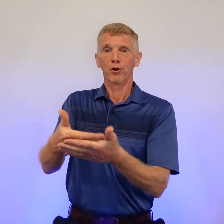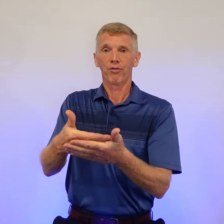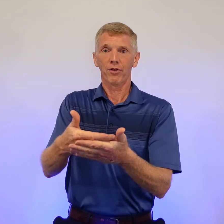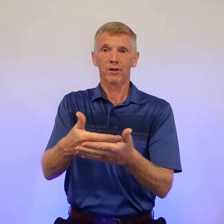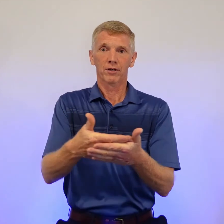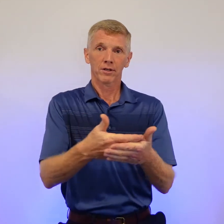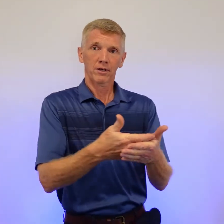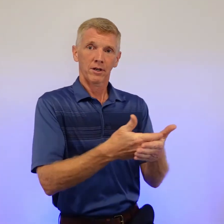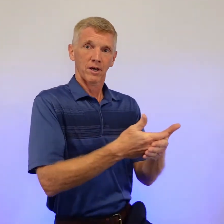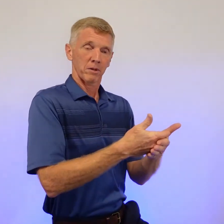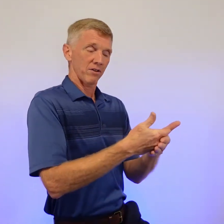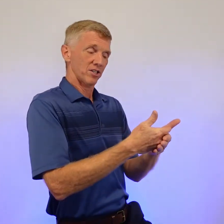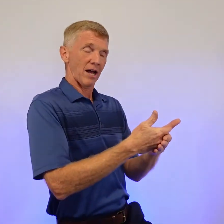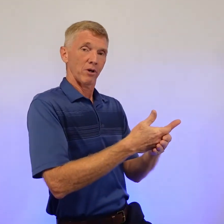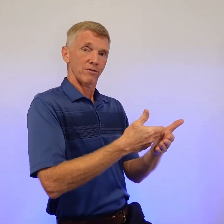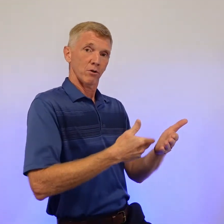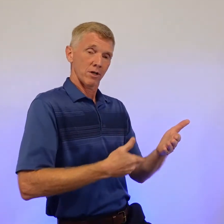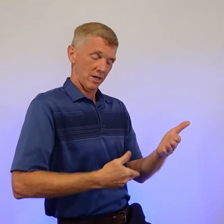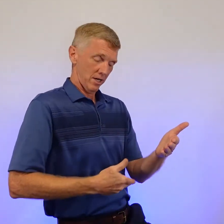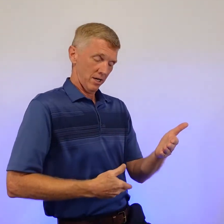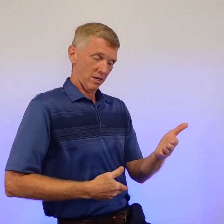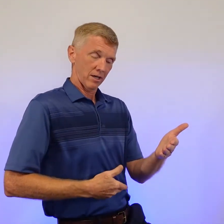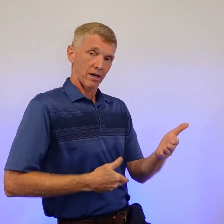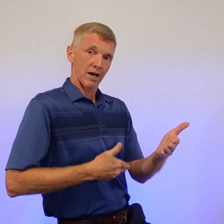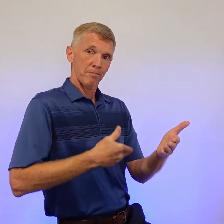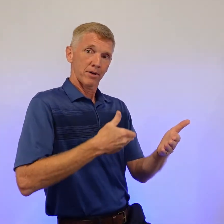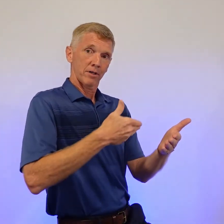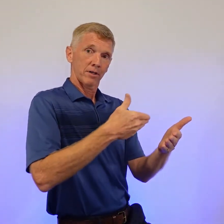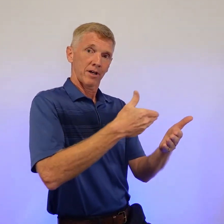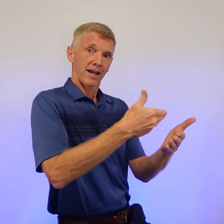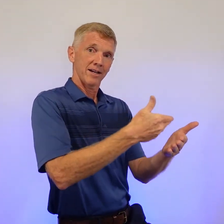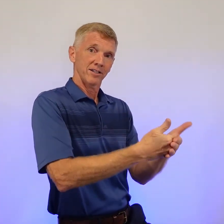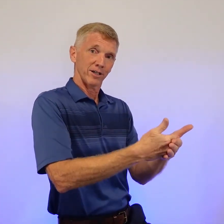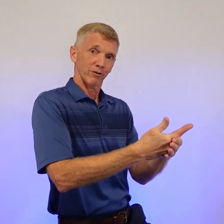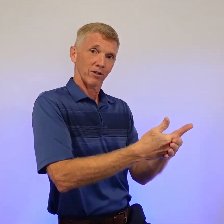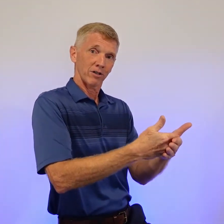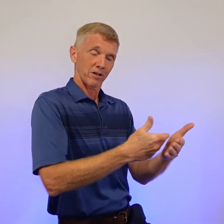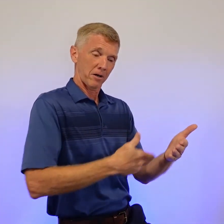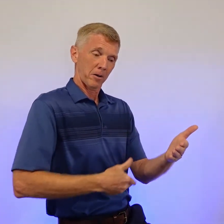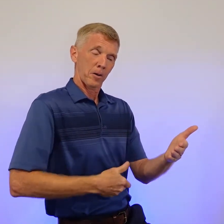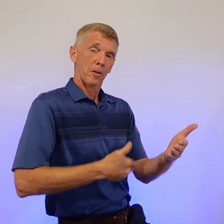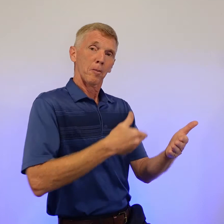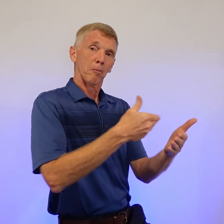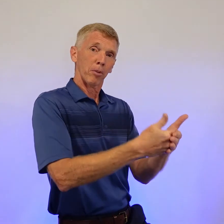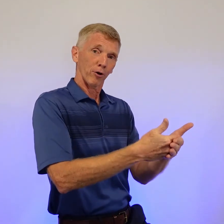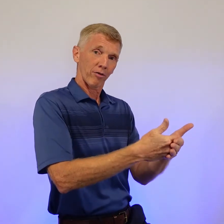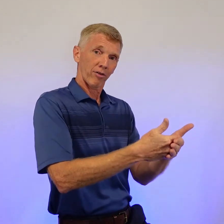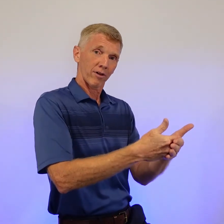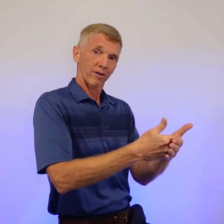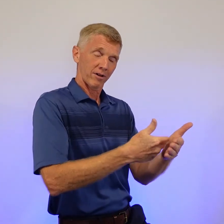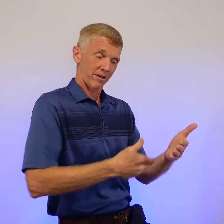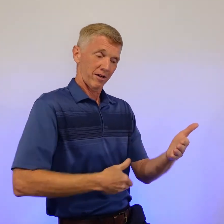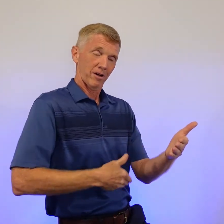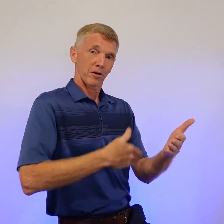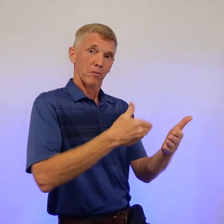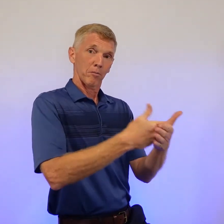Birth. I'm going to give you a sideways view. Up and deliver. Birth,